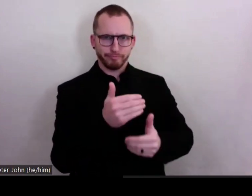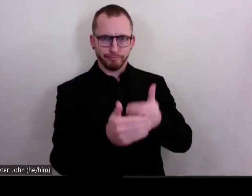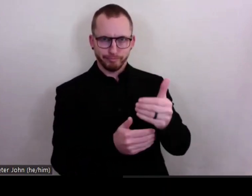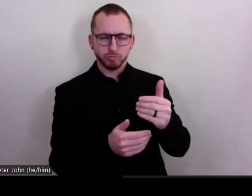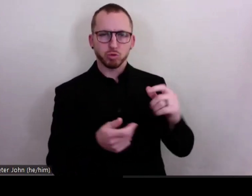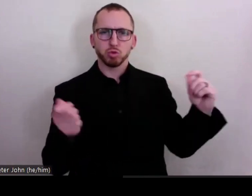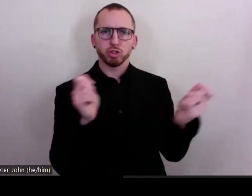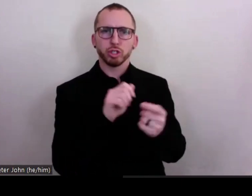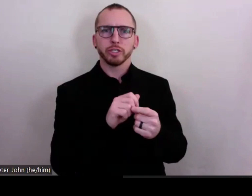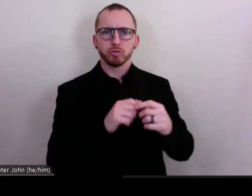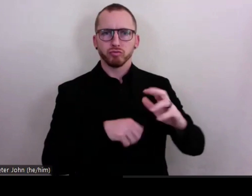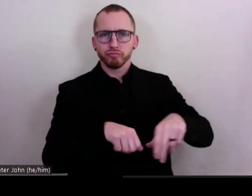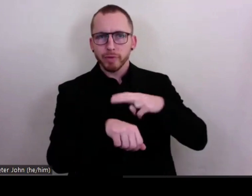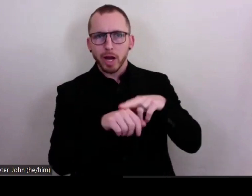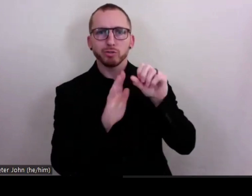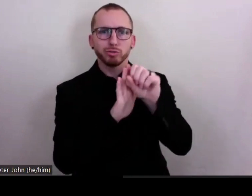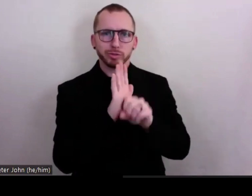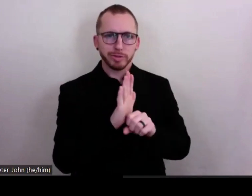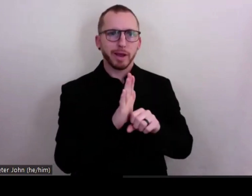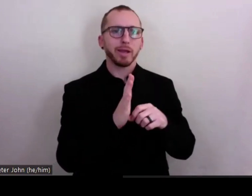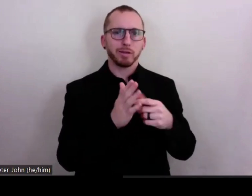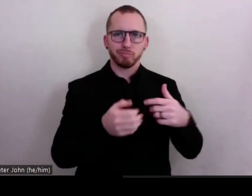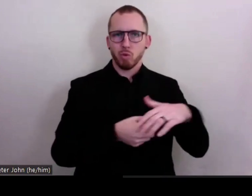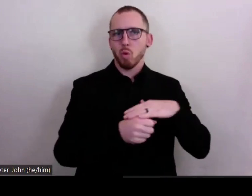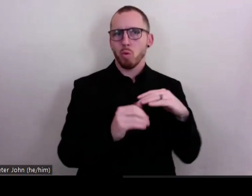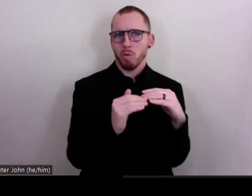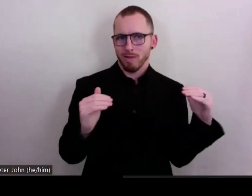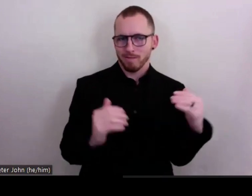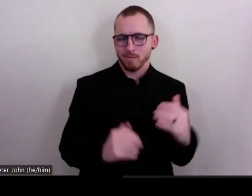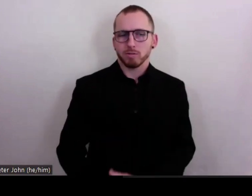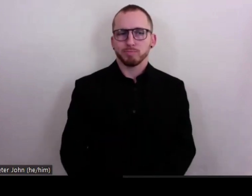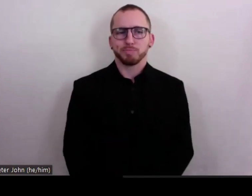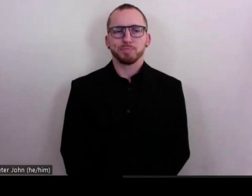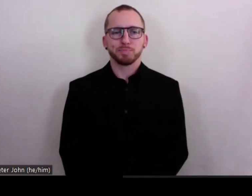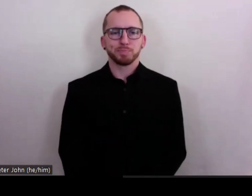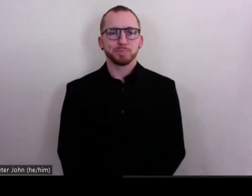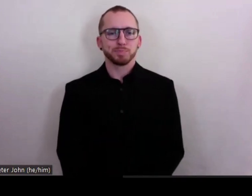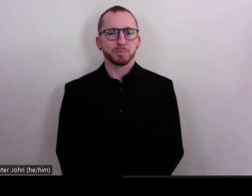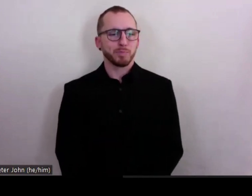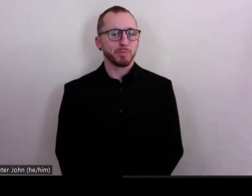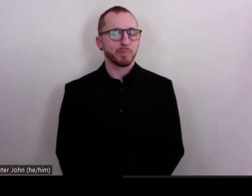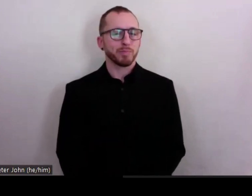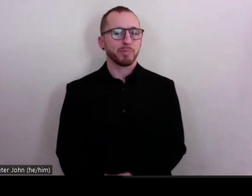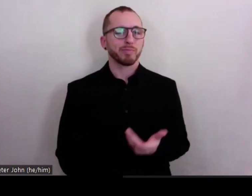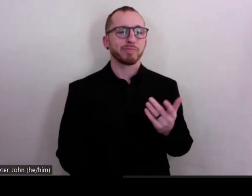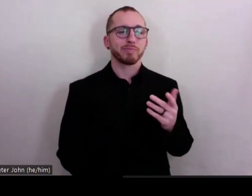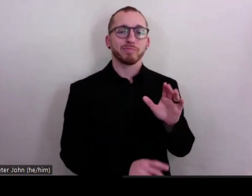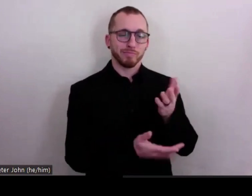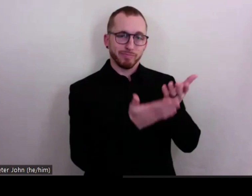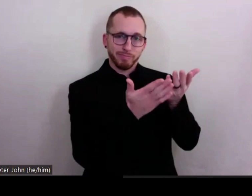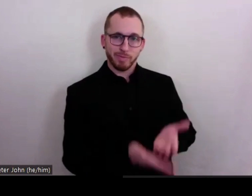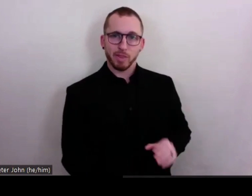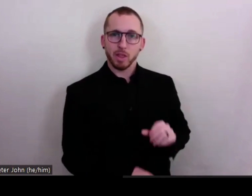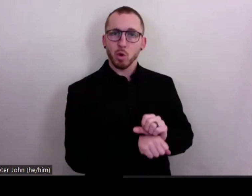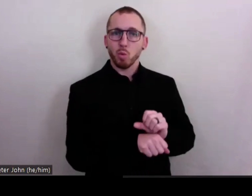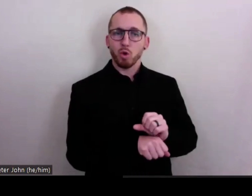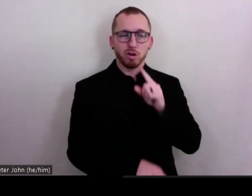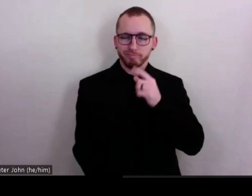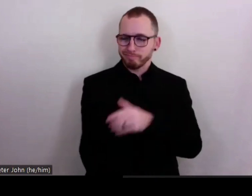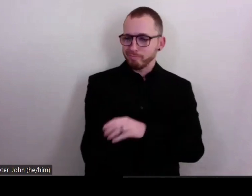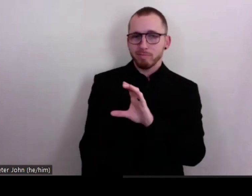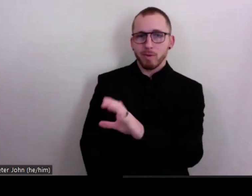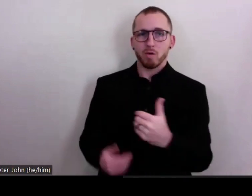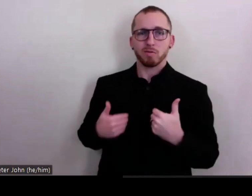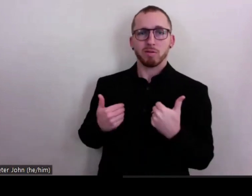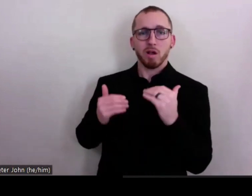levels. As the TAY coordinator, Kris's work serves to empower young adults by connecting them to leadership and professional